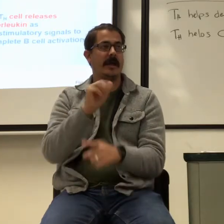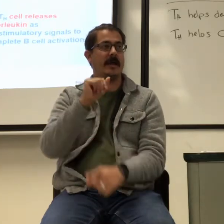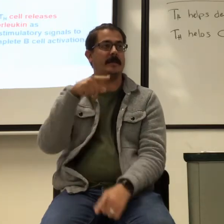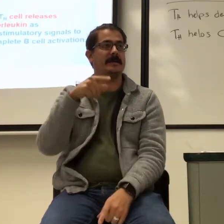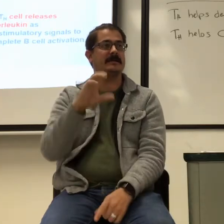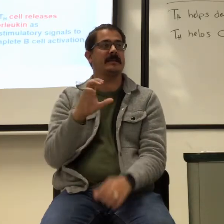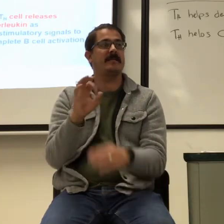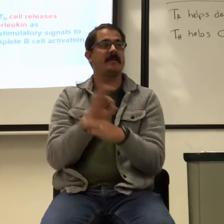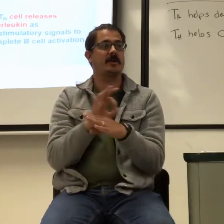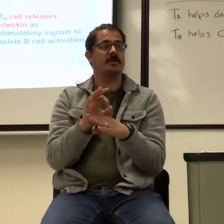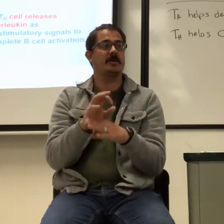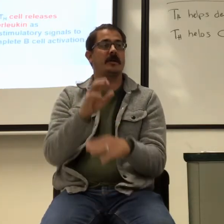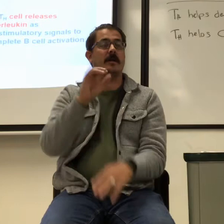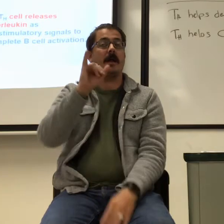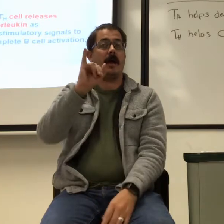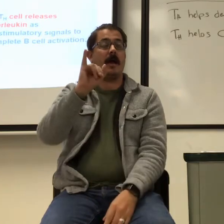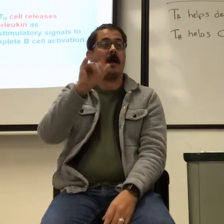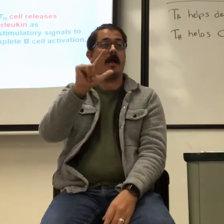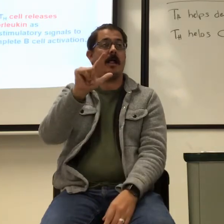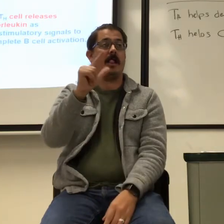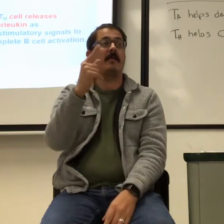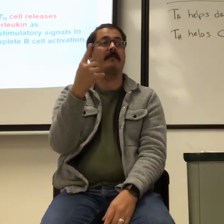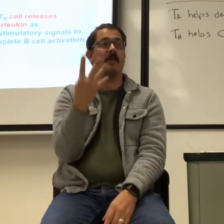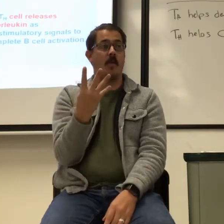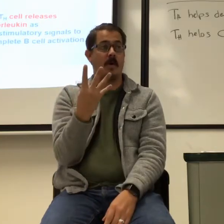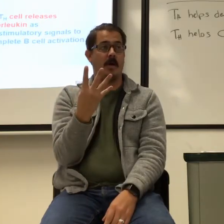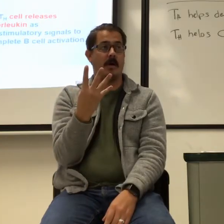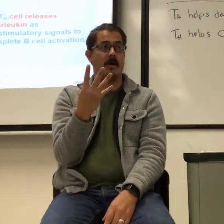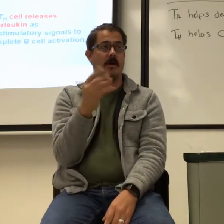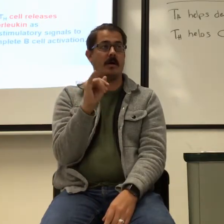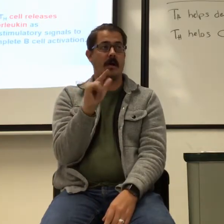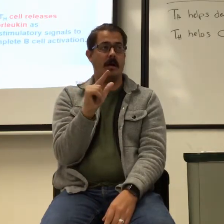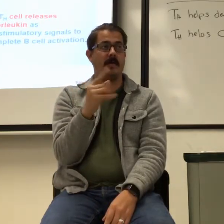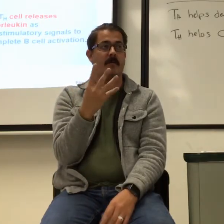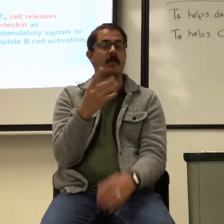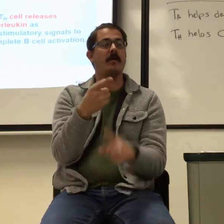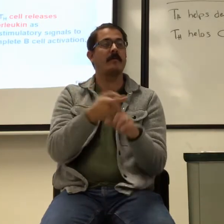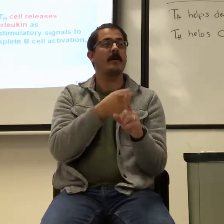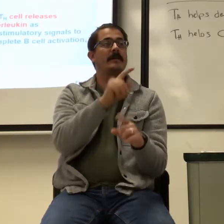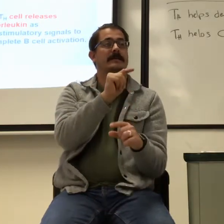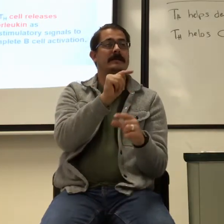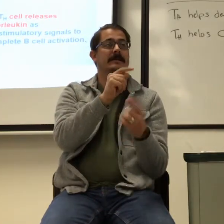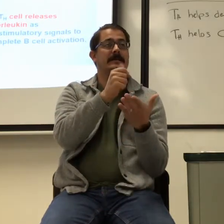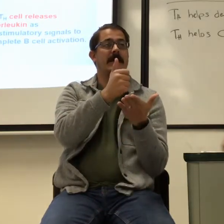function. And IL-4 from the T helper cell